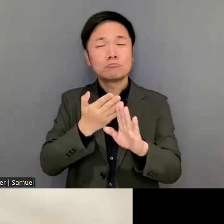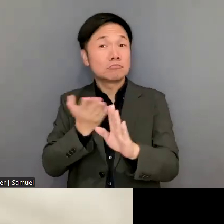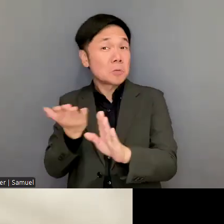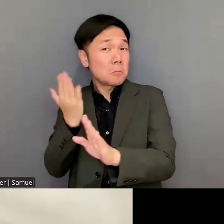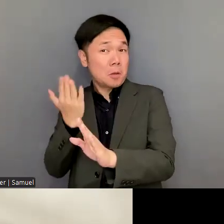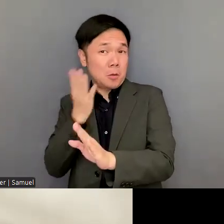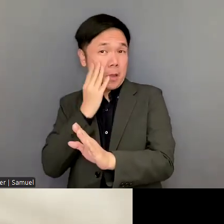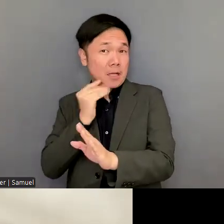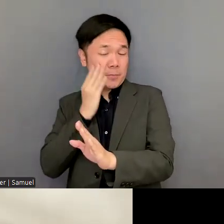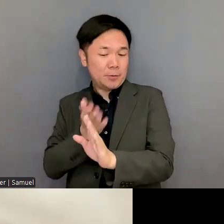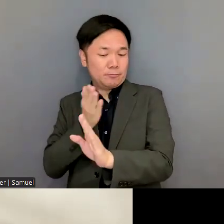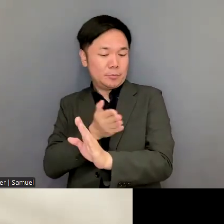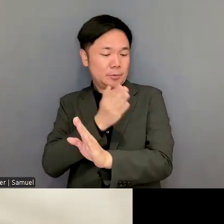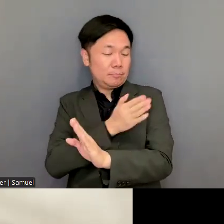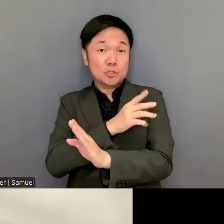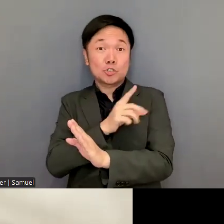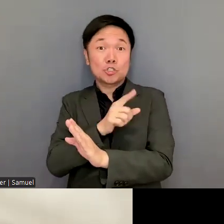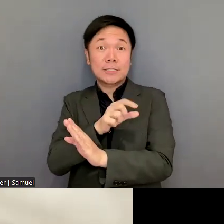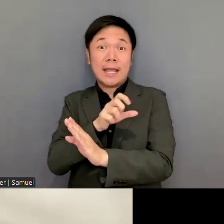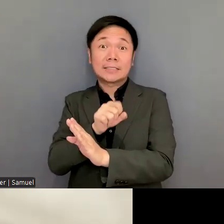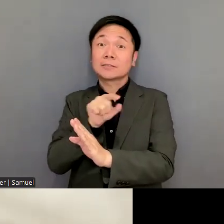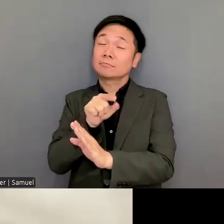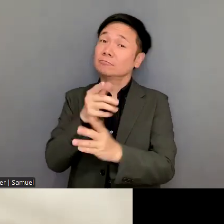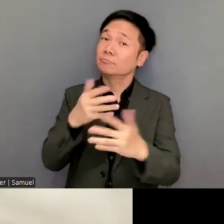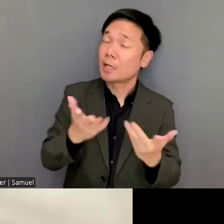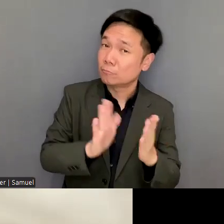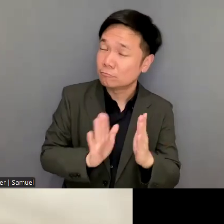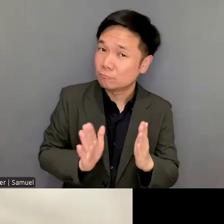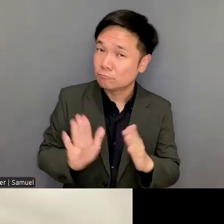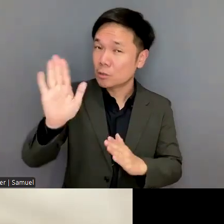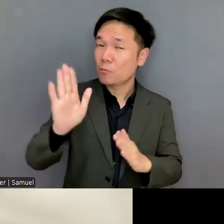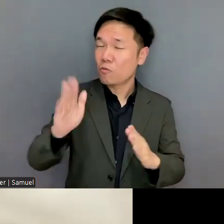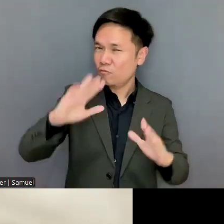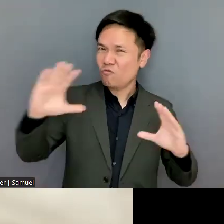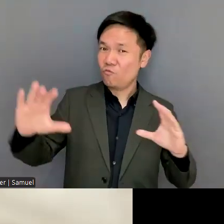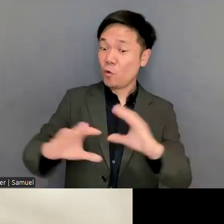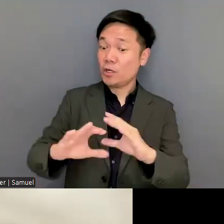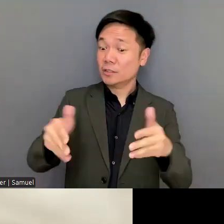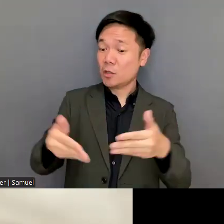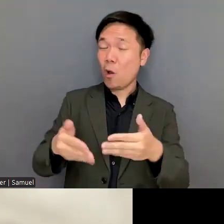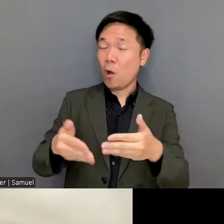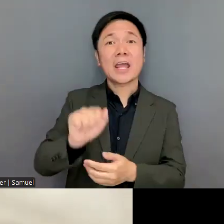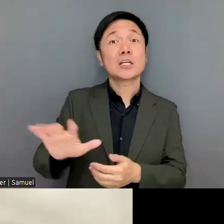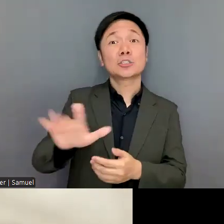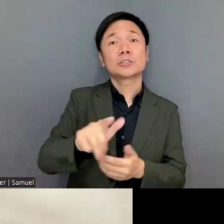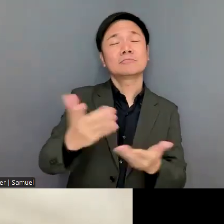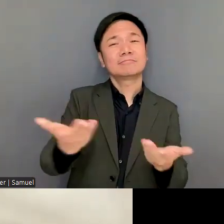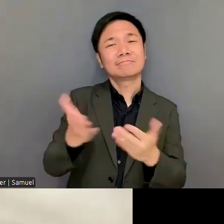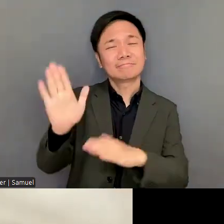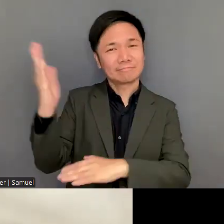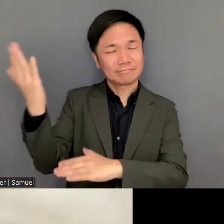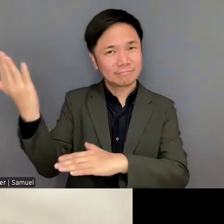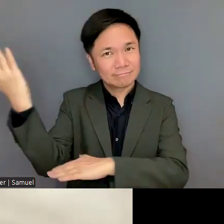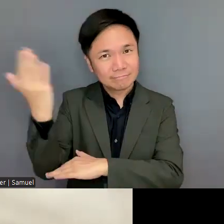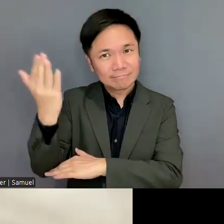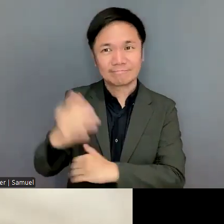persons with disabilities, but in this case, particularly in the Asia region. Welcome, Pratiman. The floor is yours.